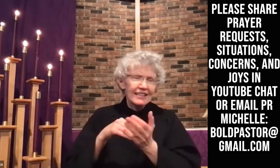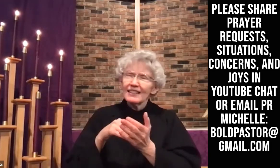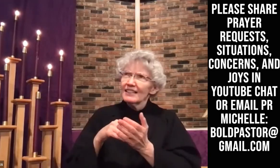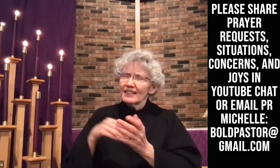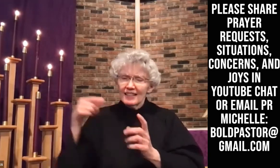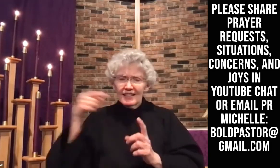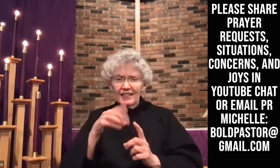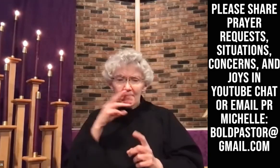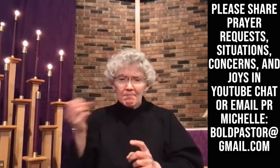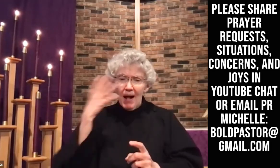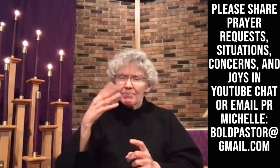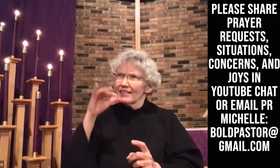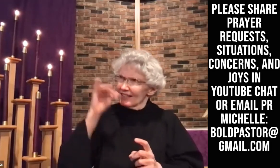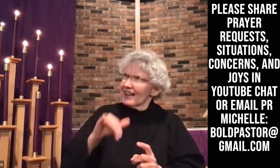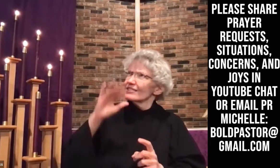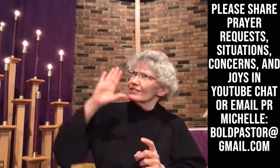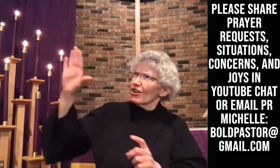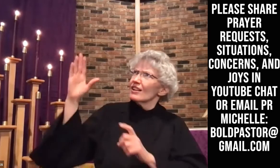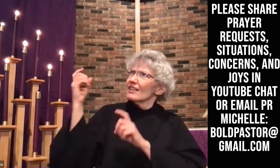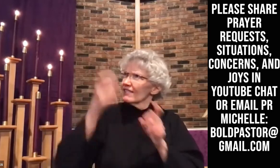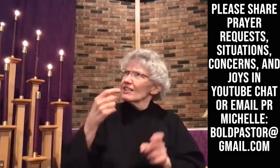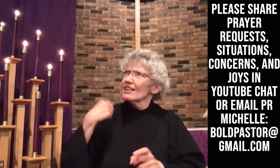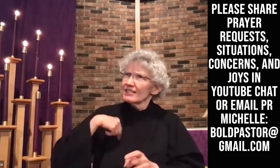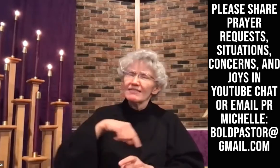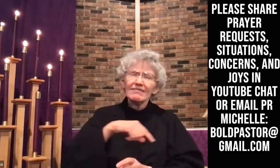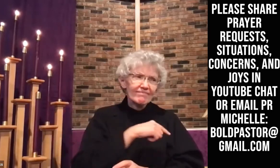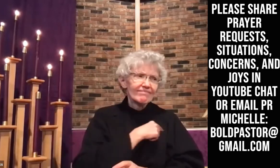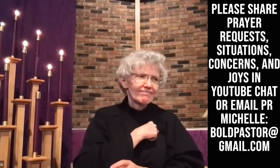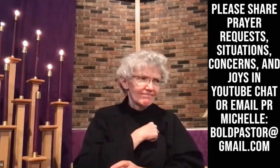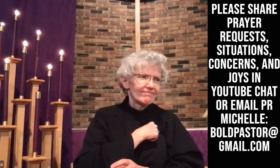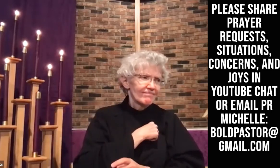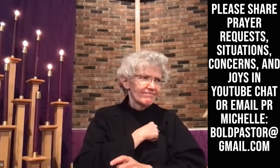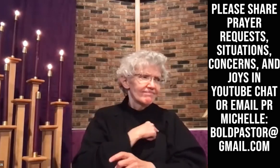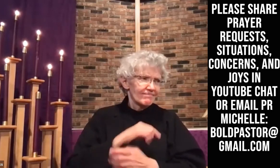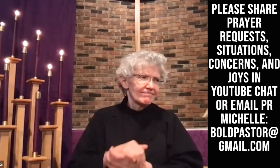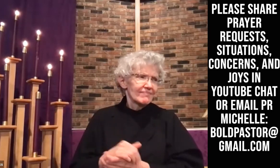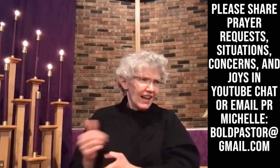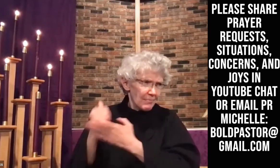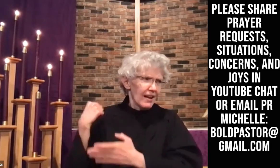Teach us again about baptism, a gift from you.